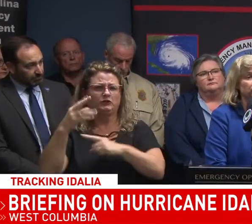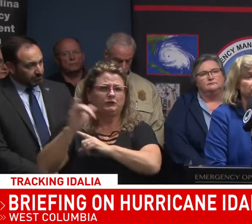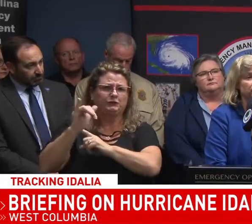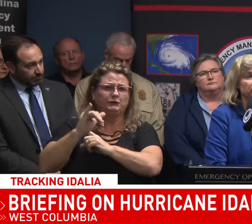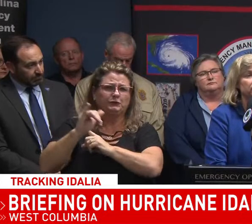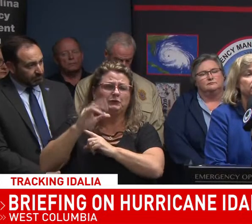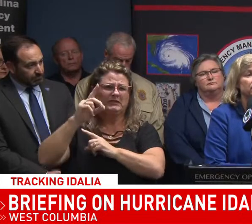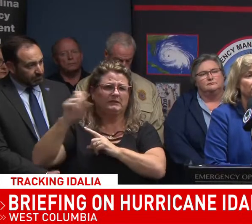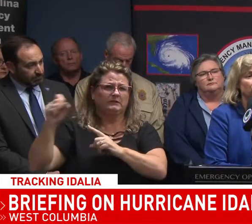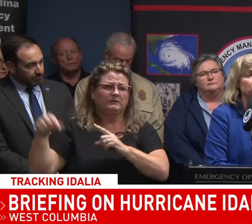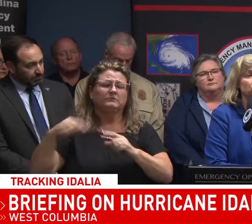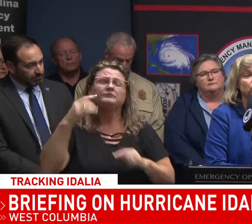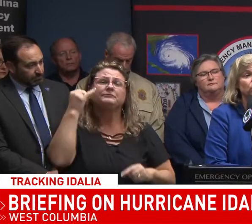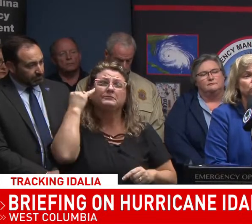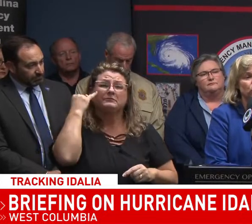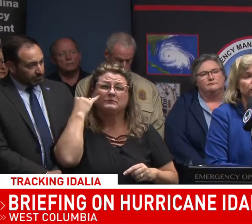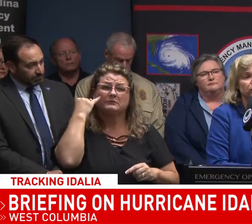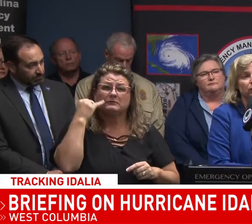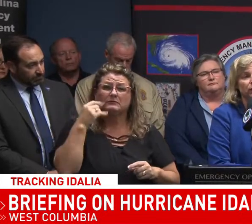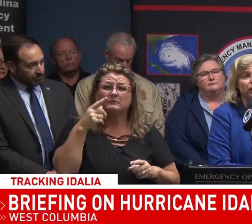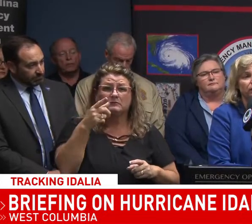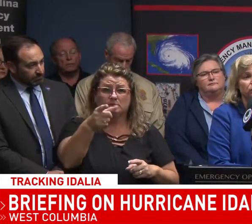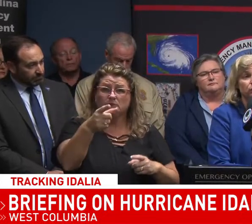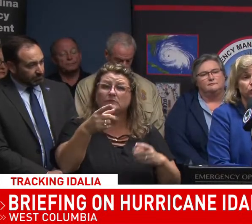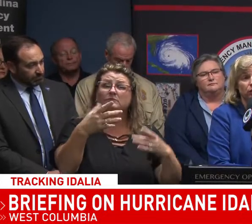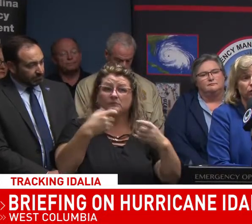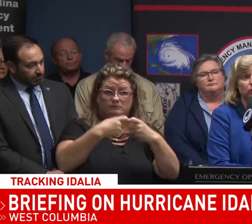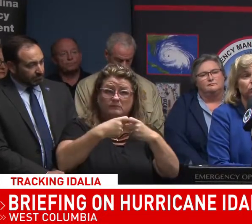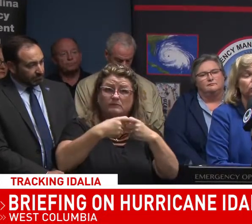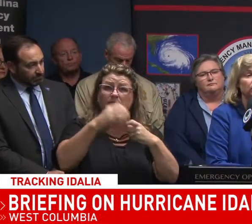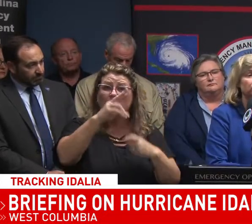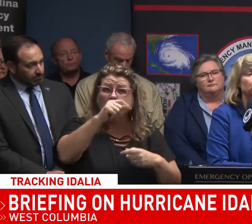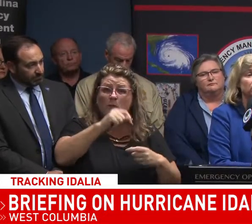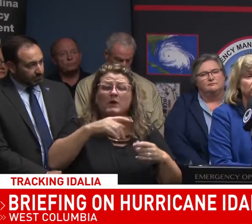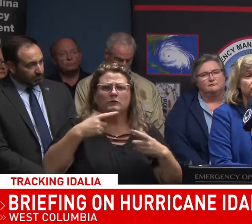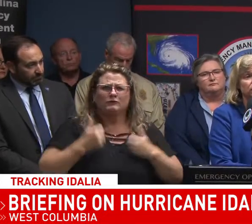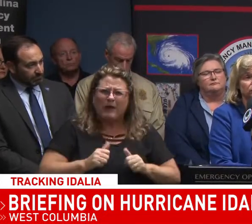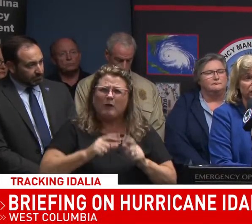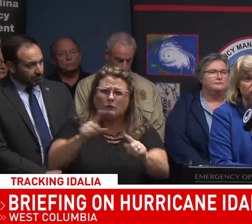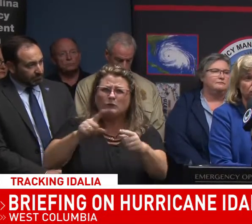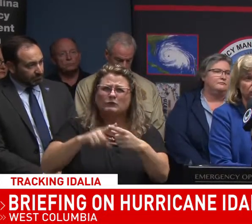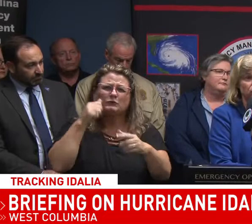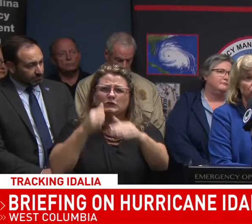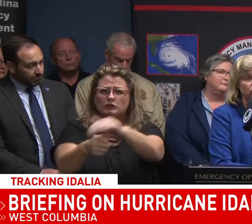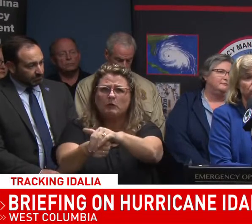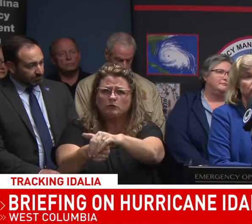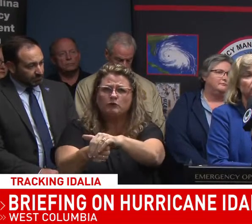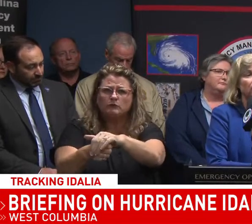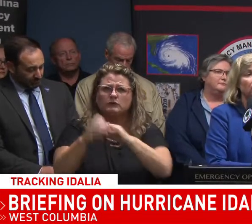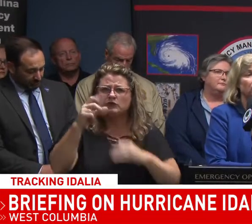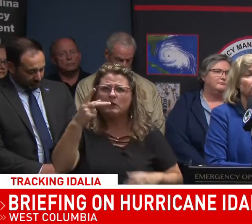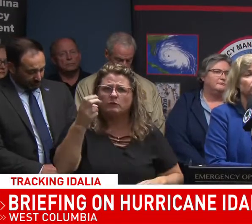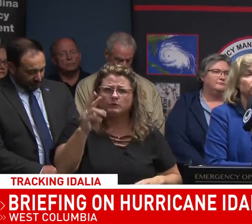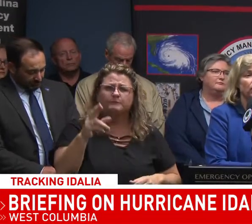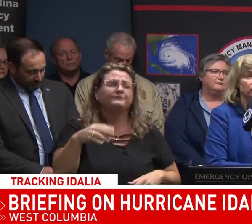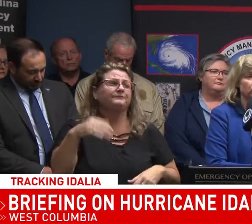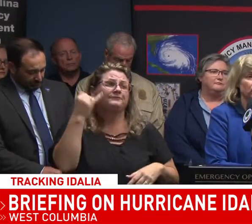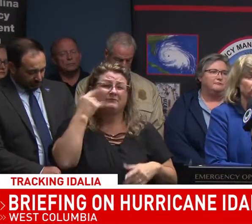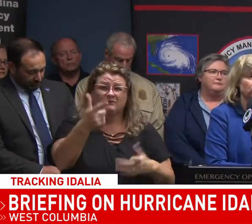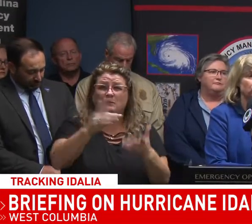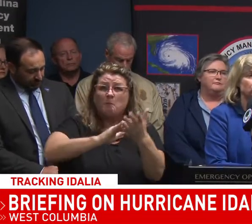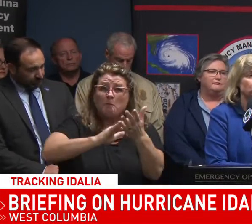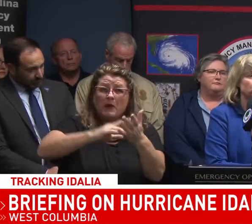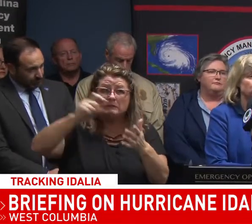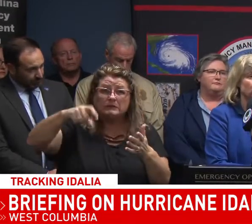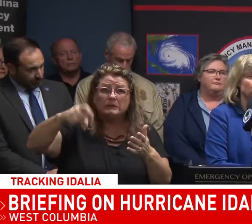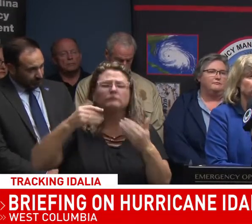over with DSS, do try to locate to a shelter, and if you need it, a medical needs shelter, as